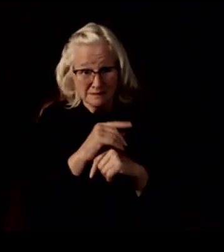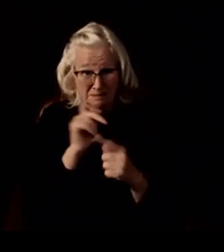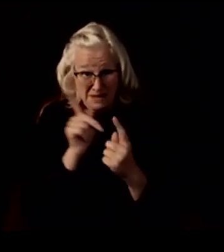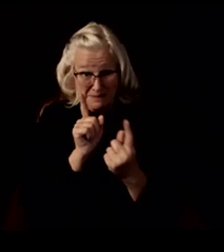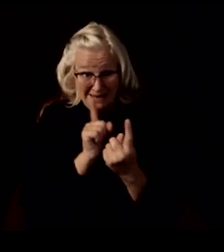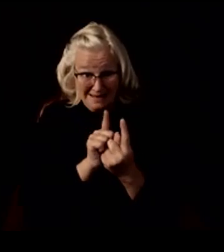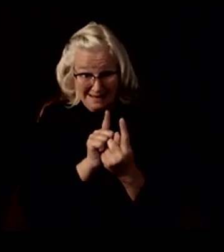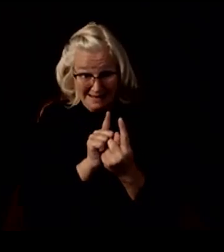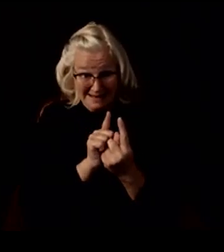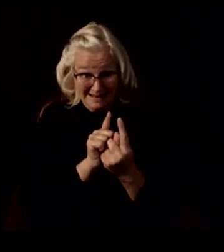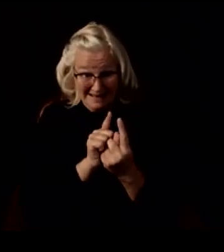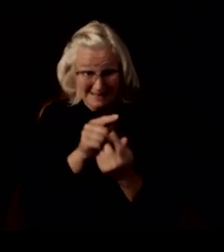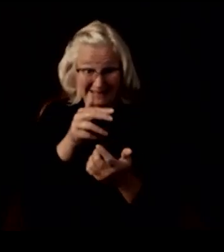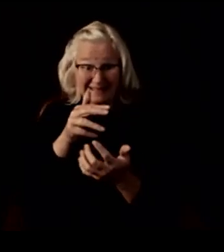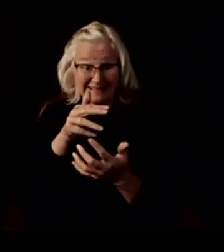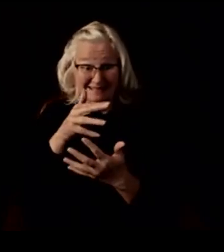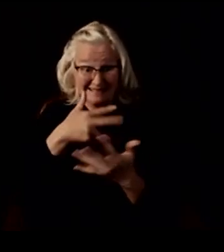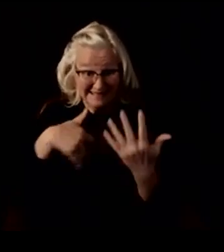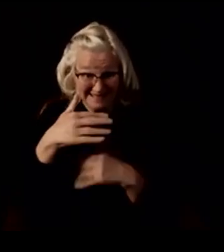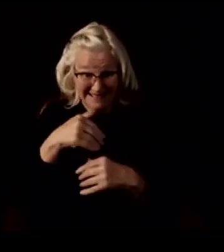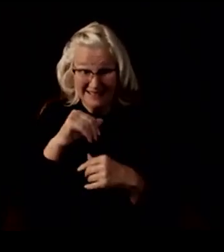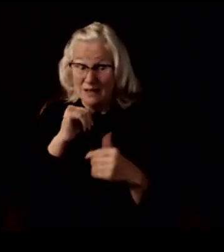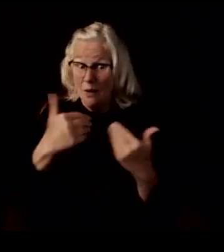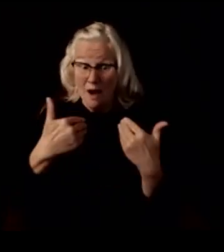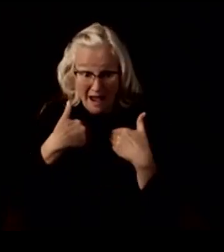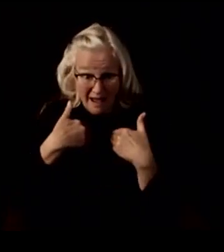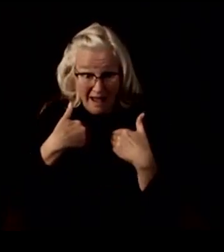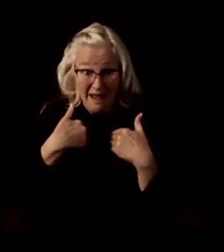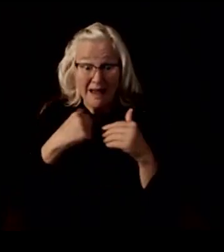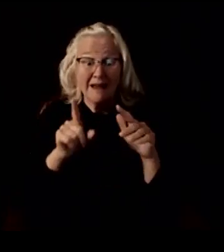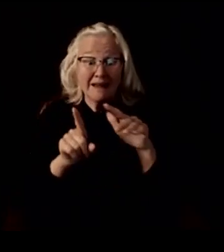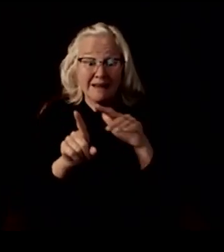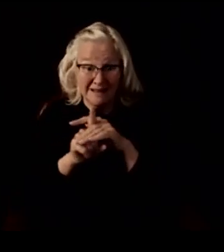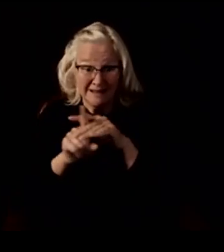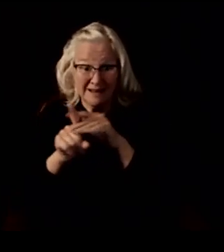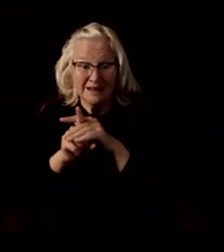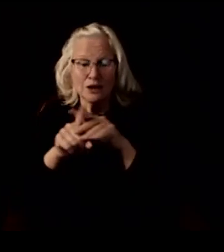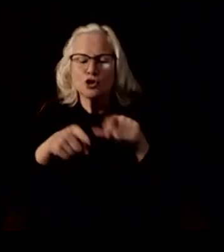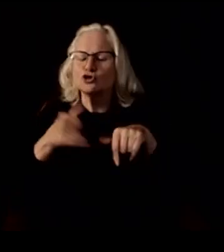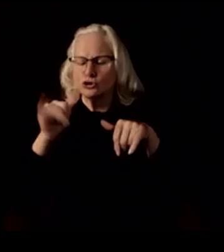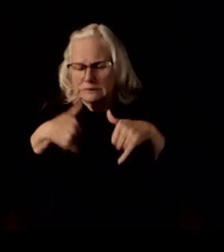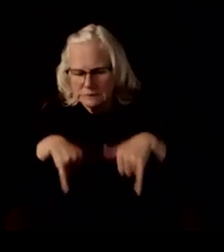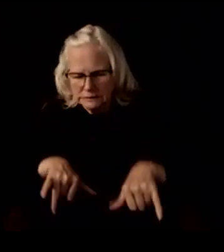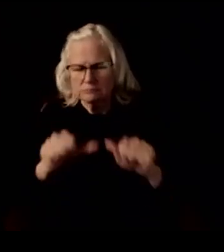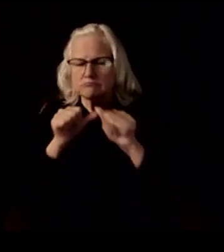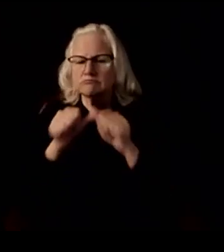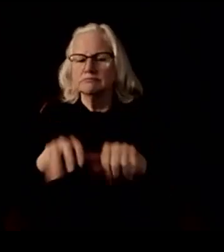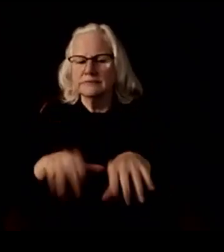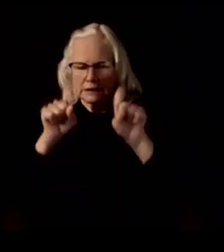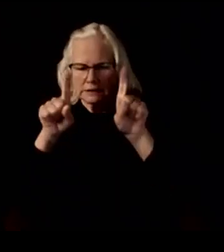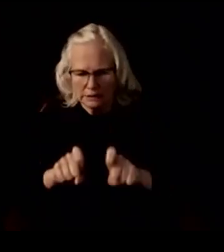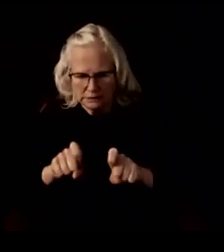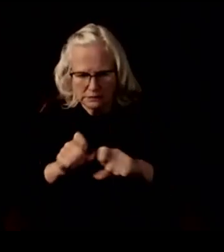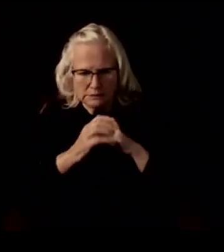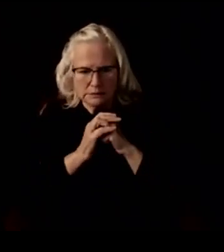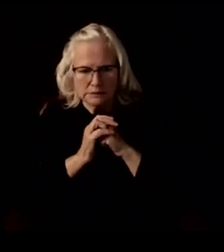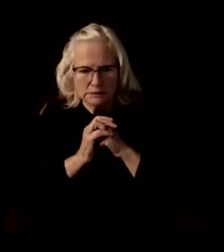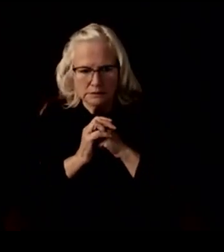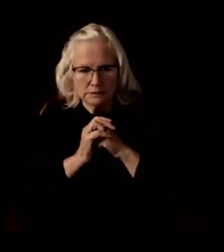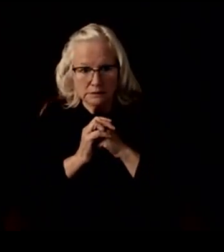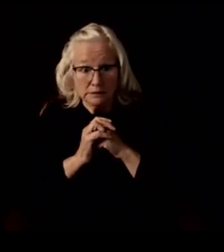if they don't have symptoms. If they get a negative test result, say on day 7 of quarantine, that does not mean they can